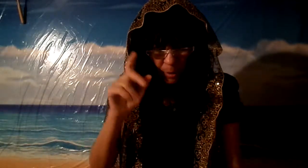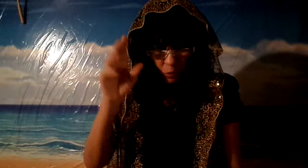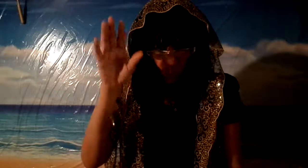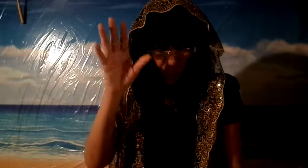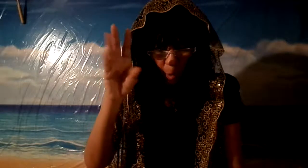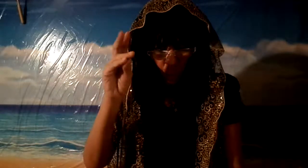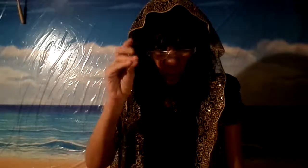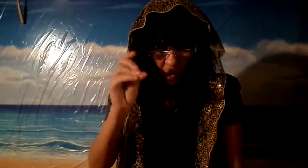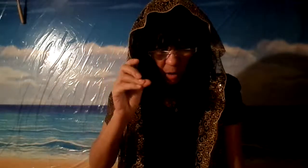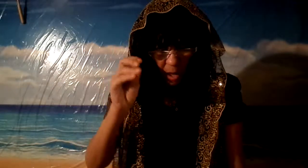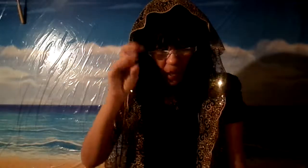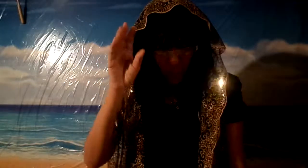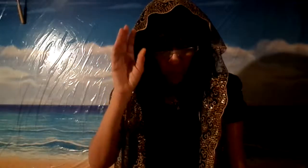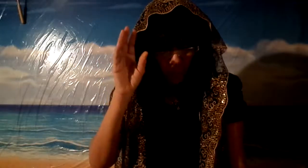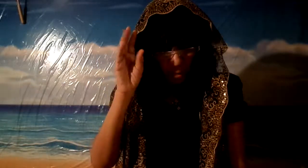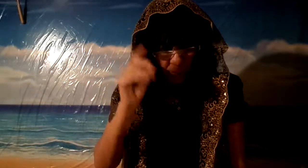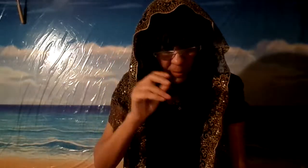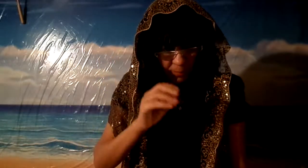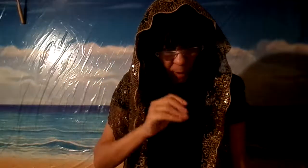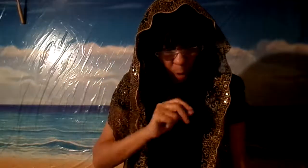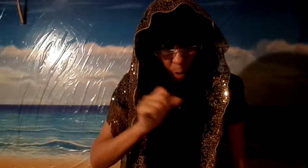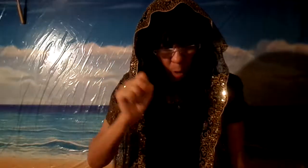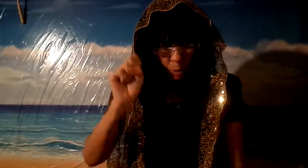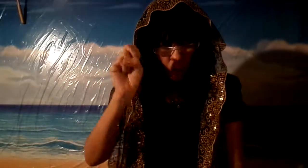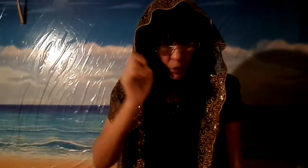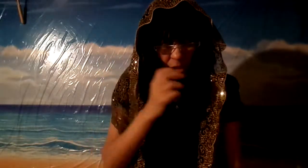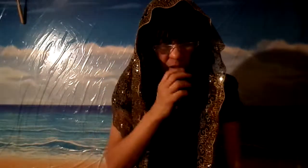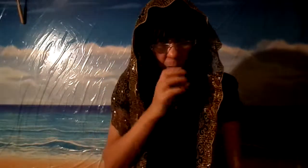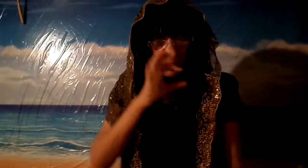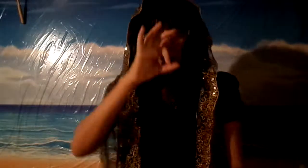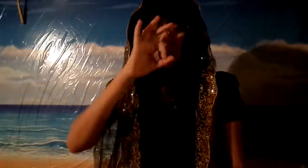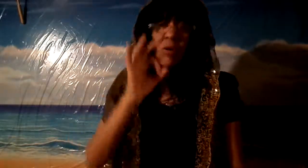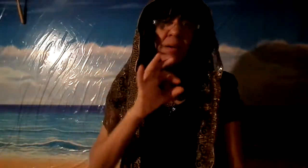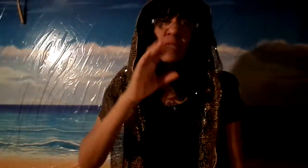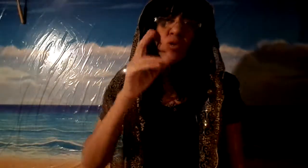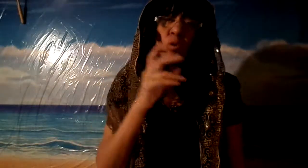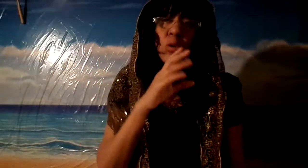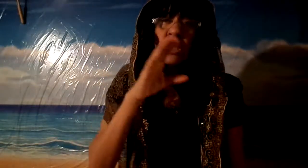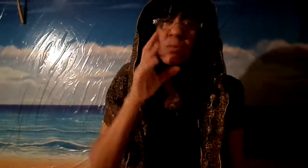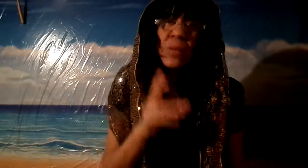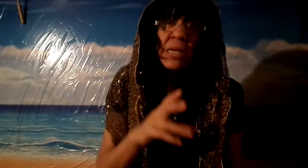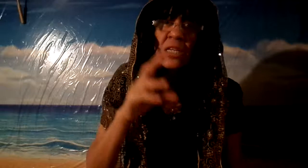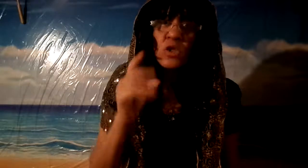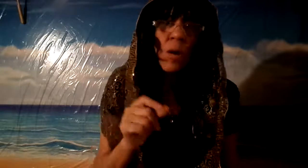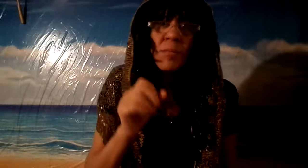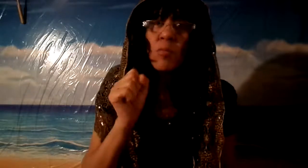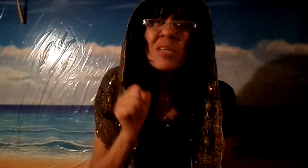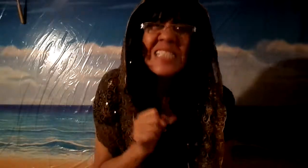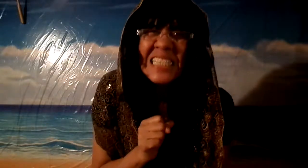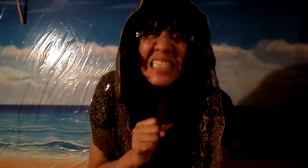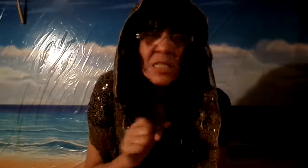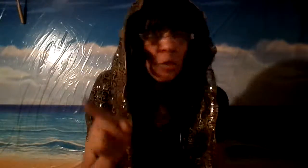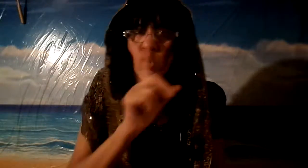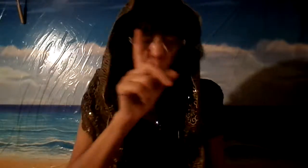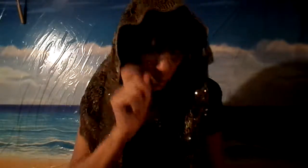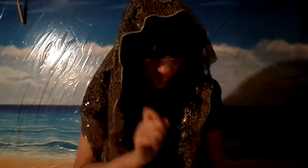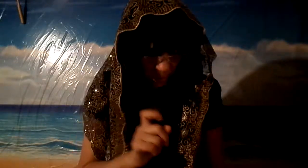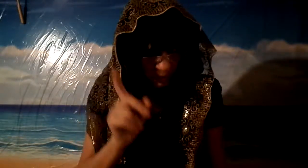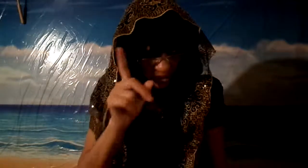your mouth without being or try to speak in tongue with your teeth. No, that's not